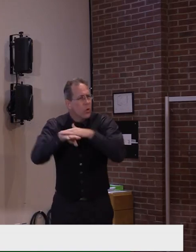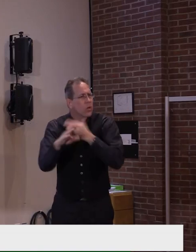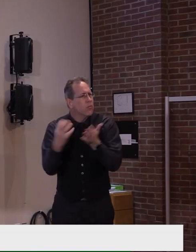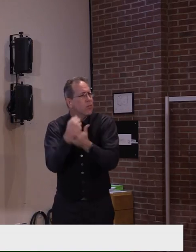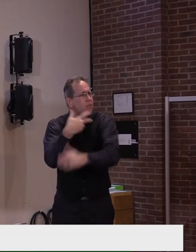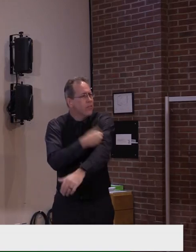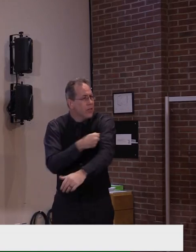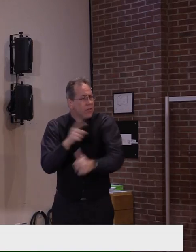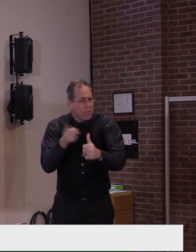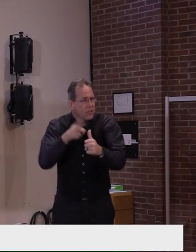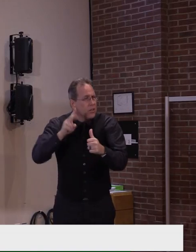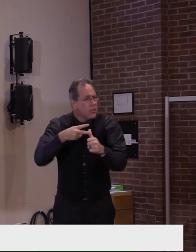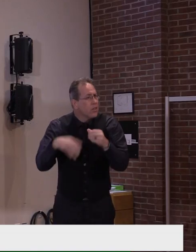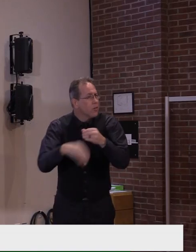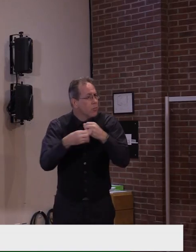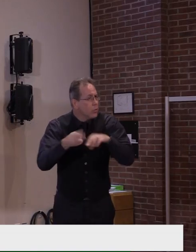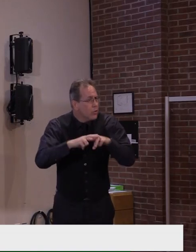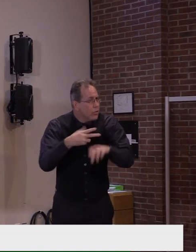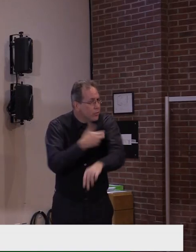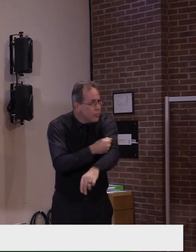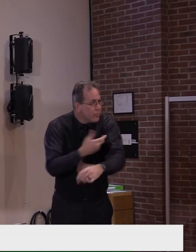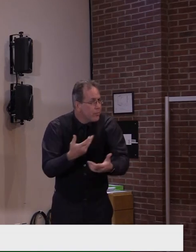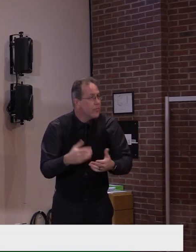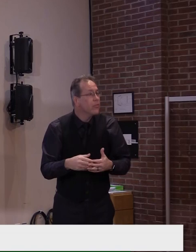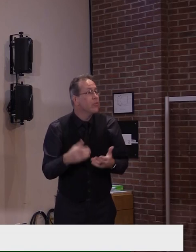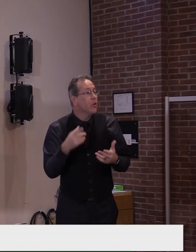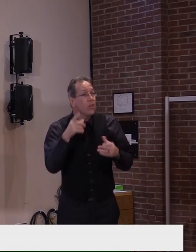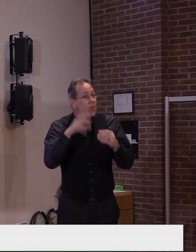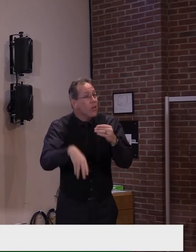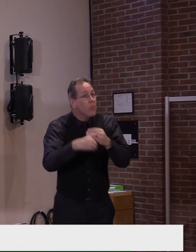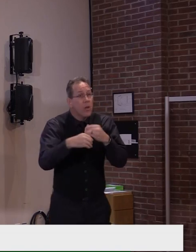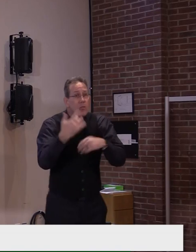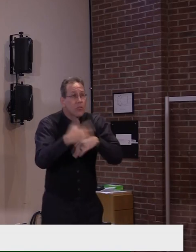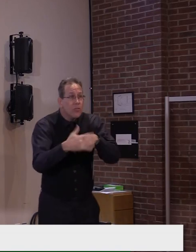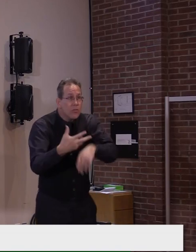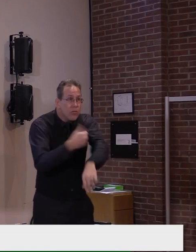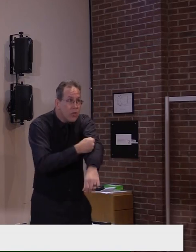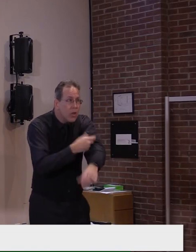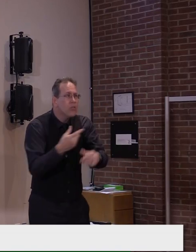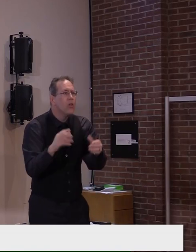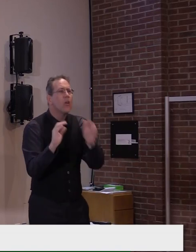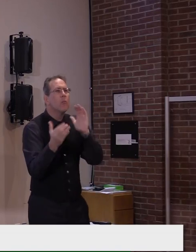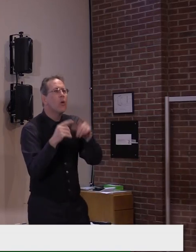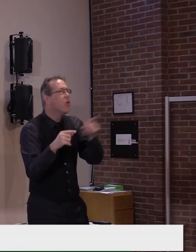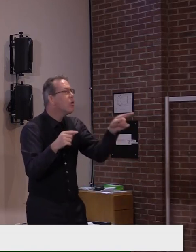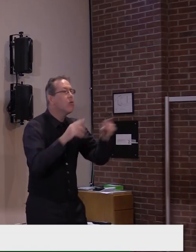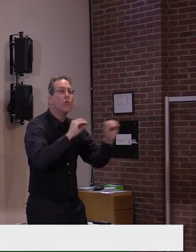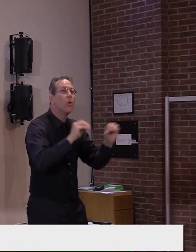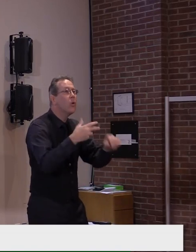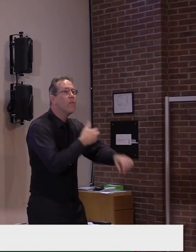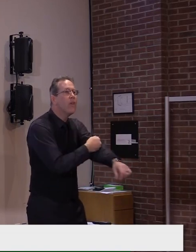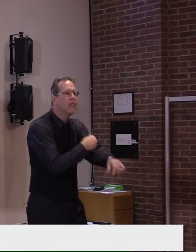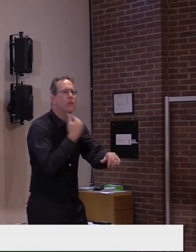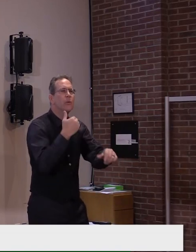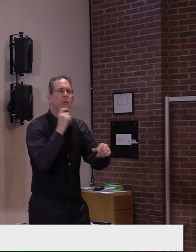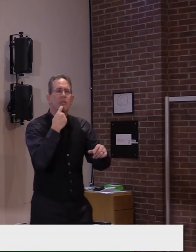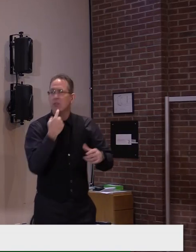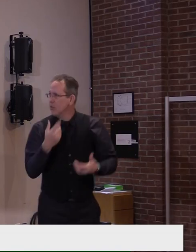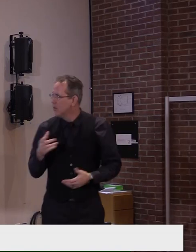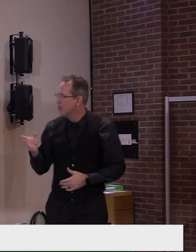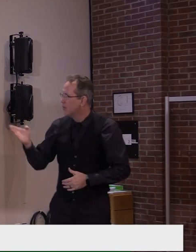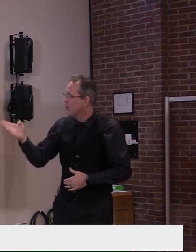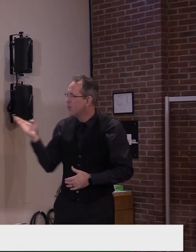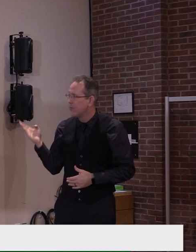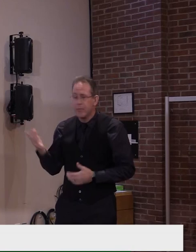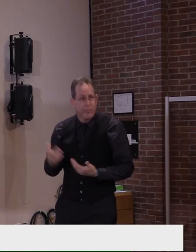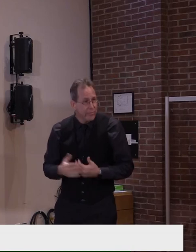are vaccinated will have a very different experience with the virus if they catch it than those who are not fully vaccinated and boosted.